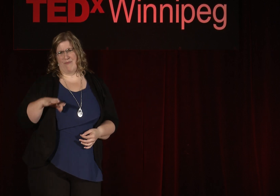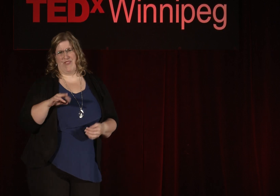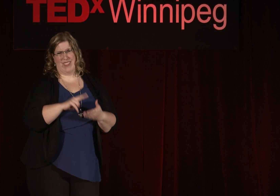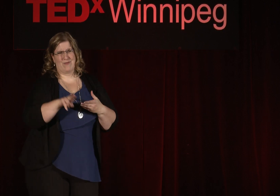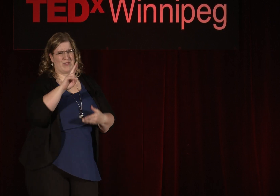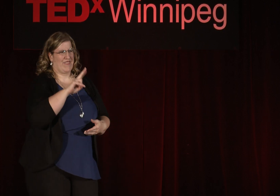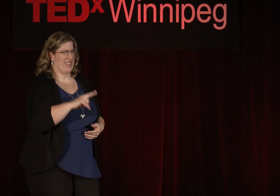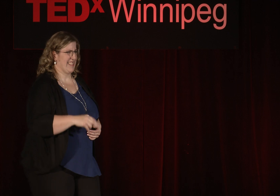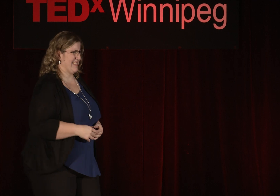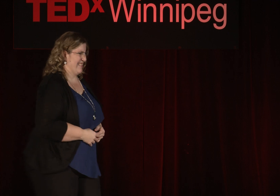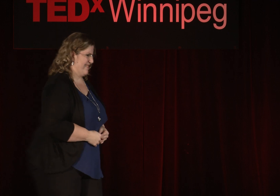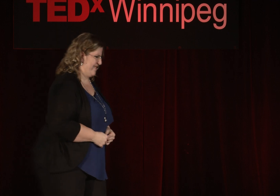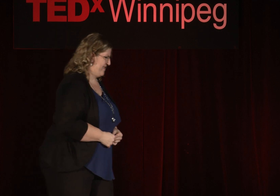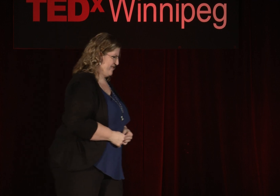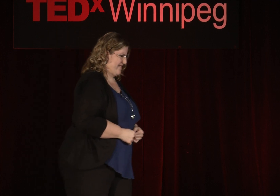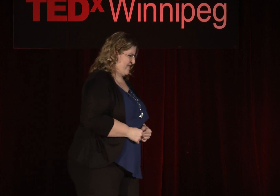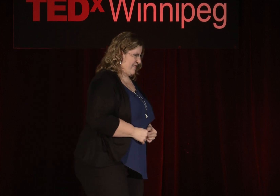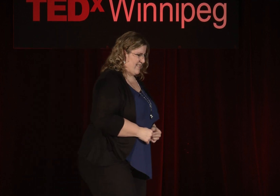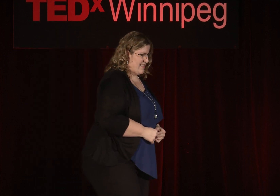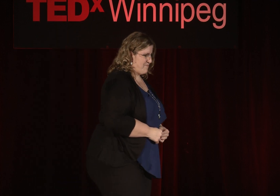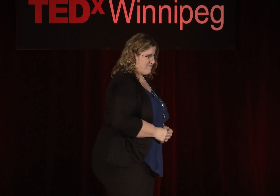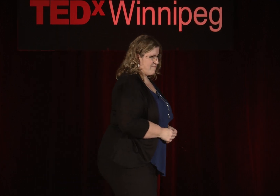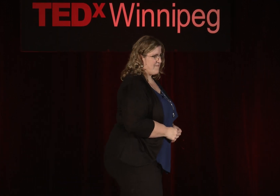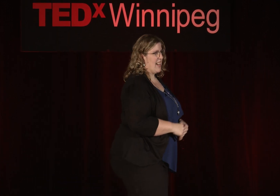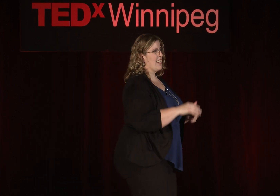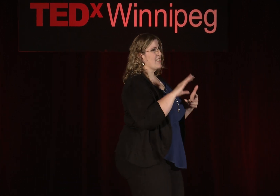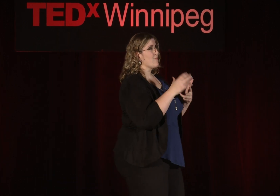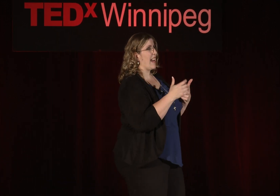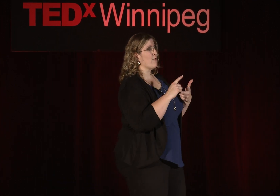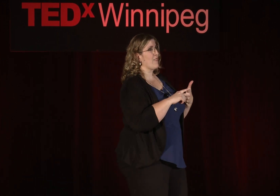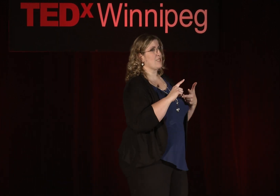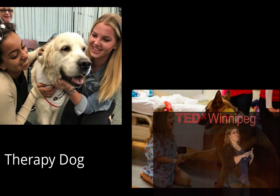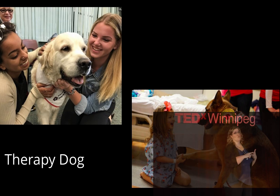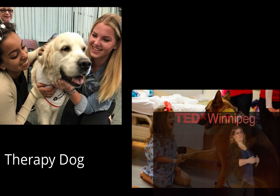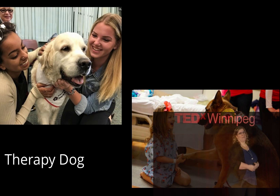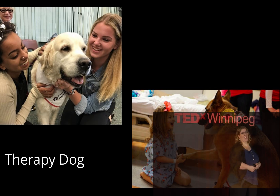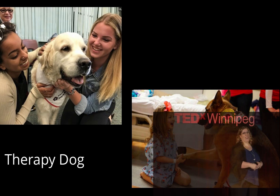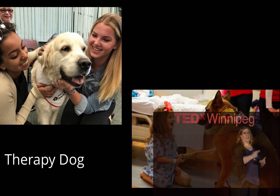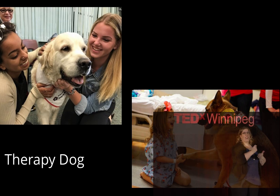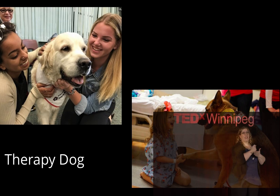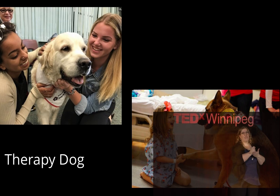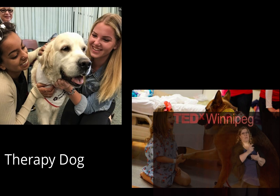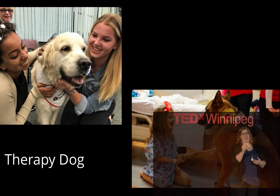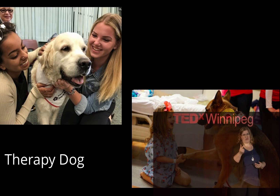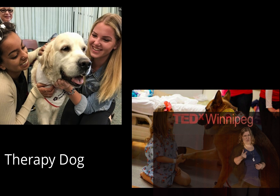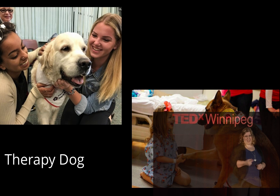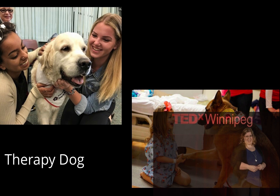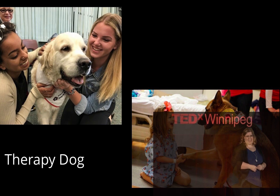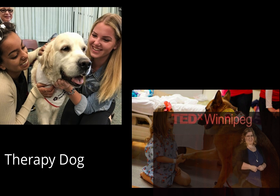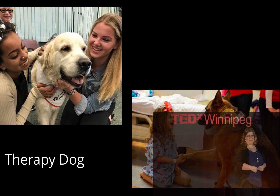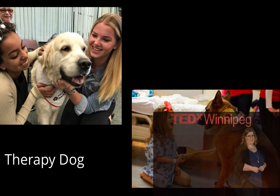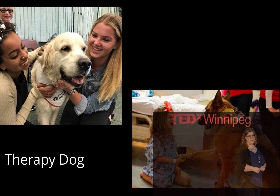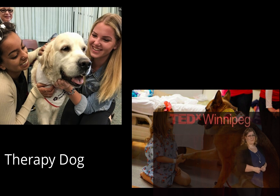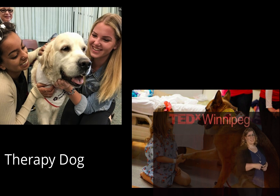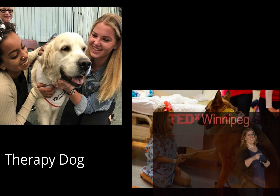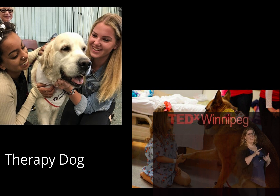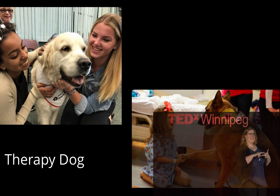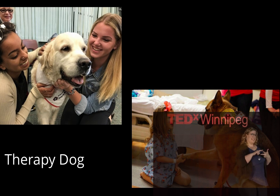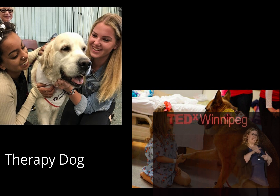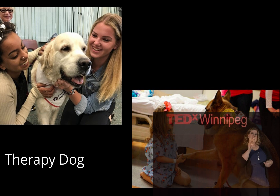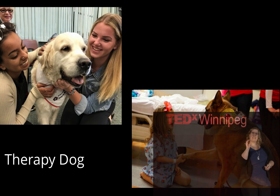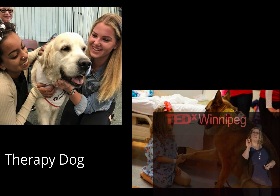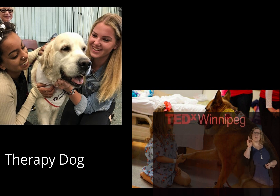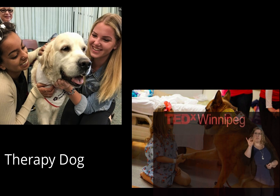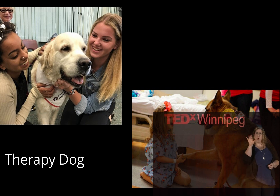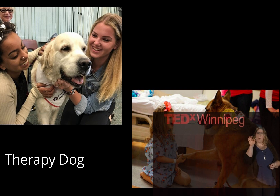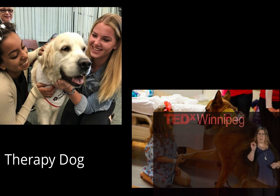handy back at university. The second category is therapy dogs. These dogs